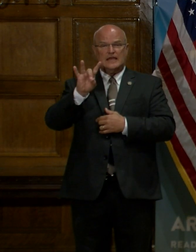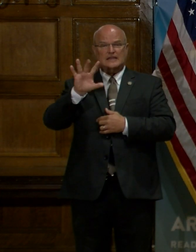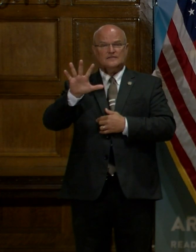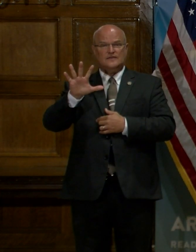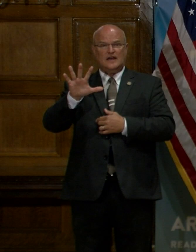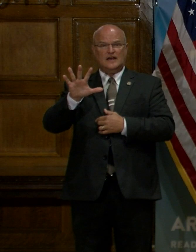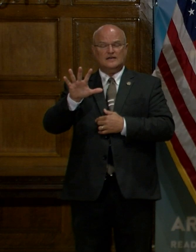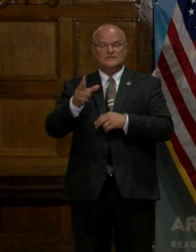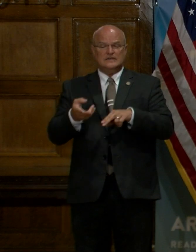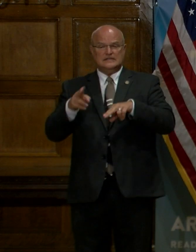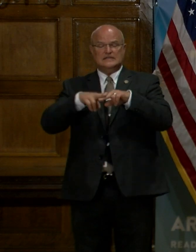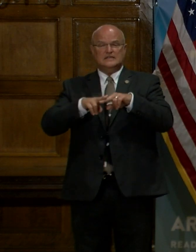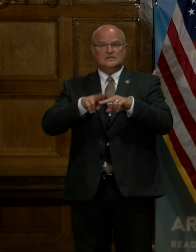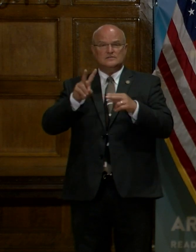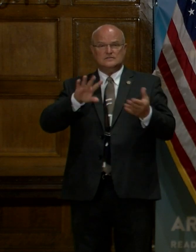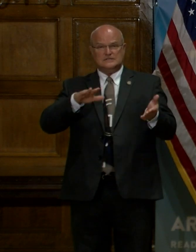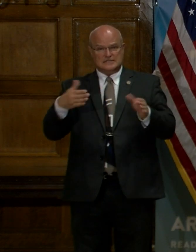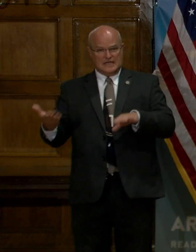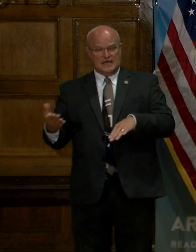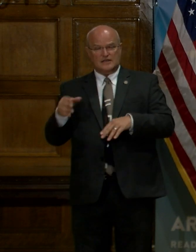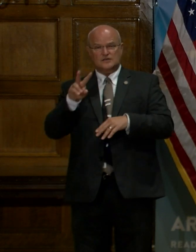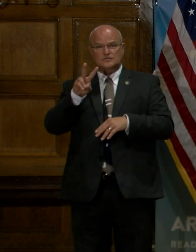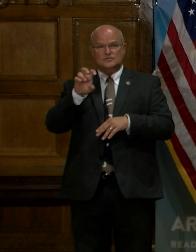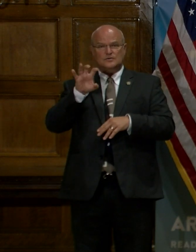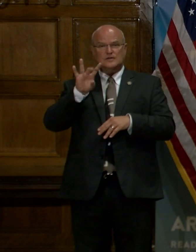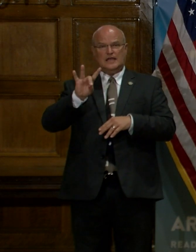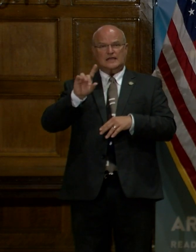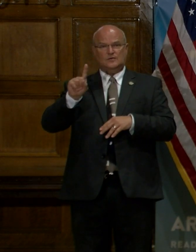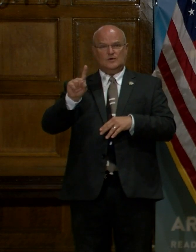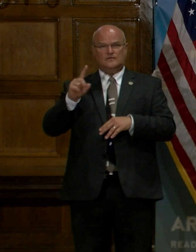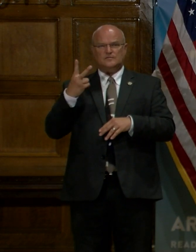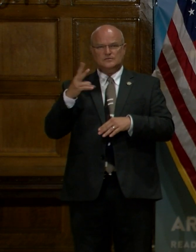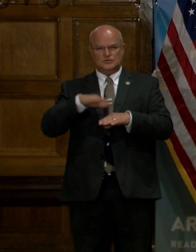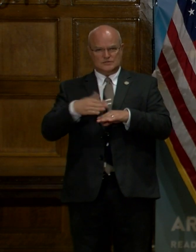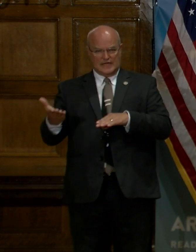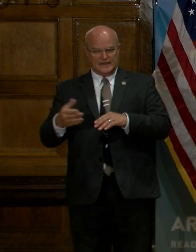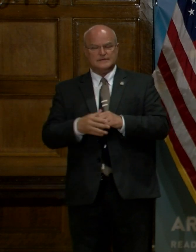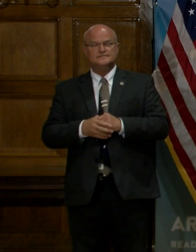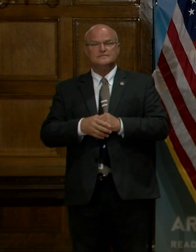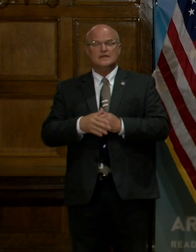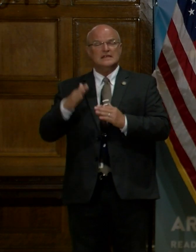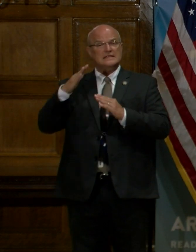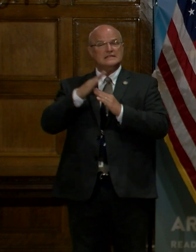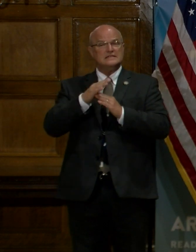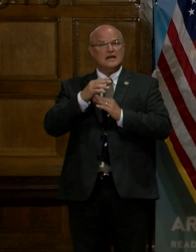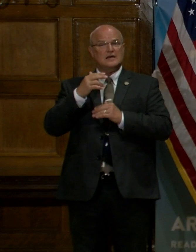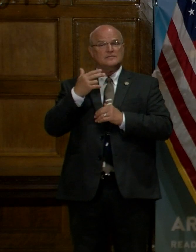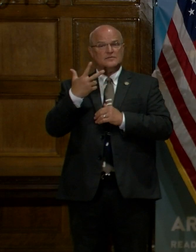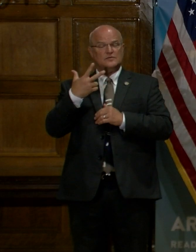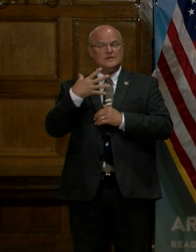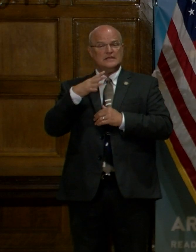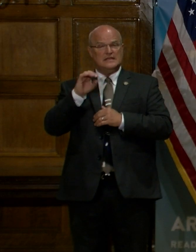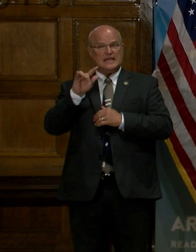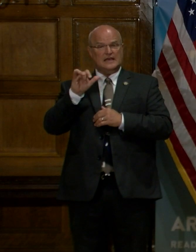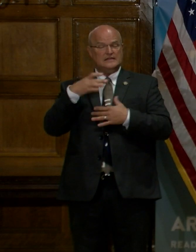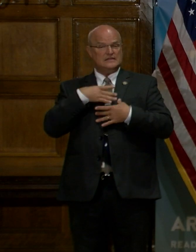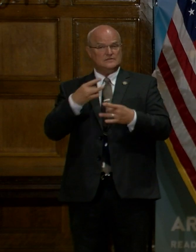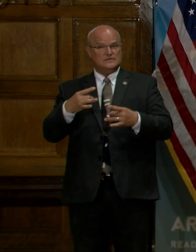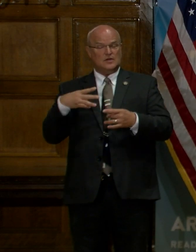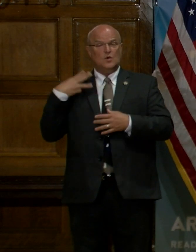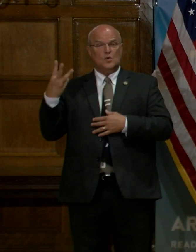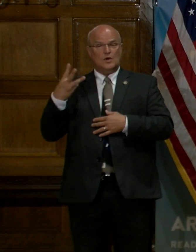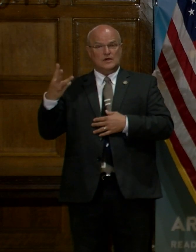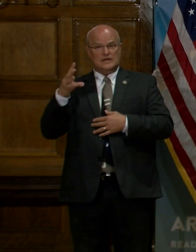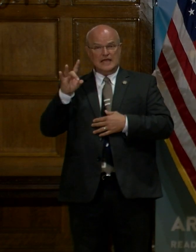had 2 additional deaths. That brings it to 281. The top 3 counties, it's interesting, we had Washington County